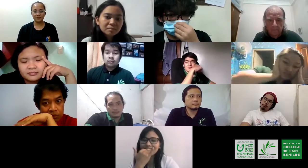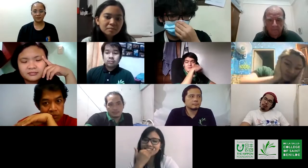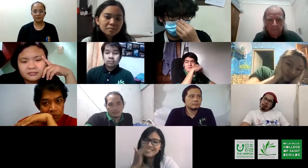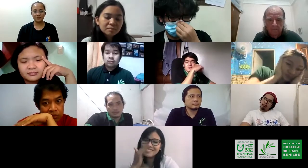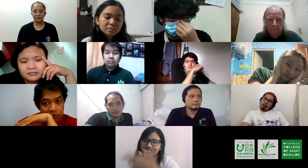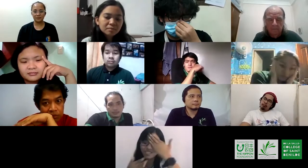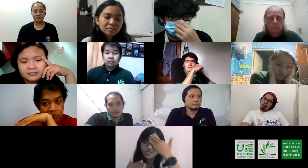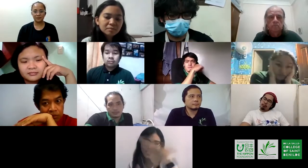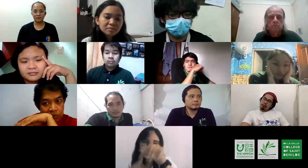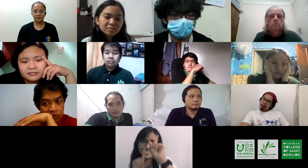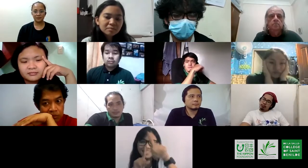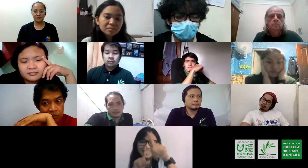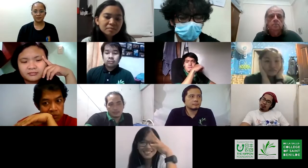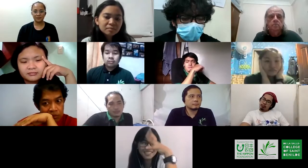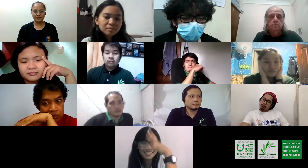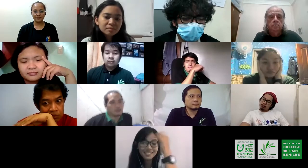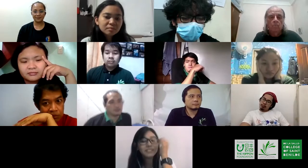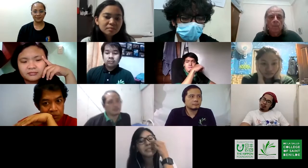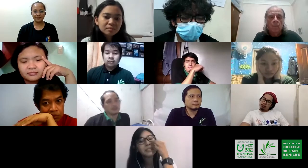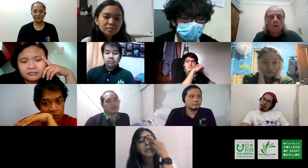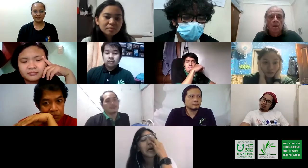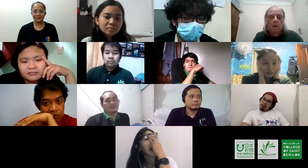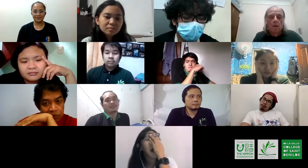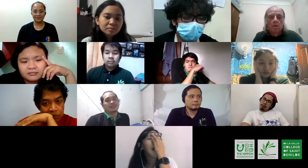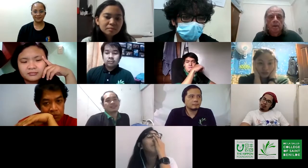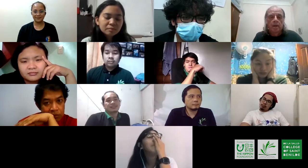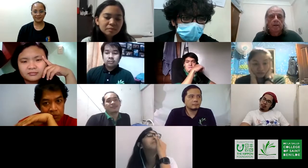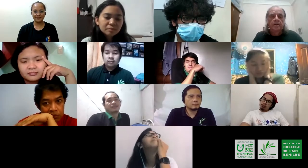All right. Okay.